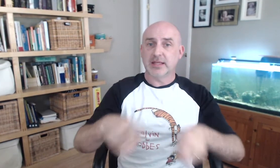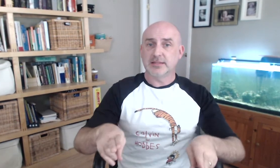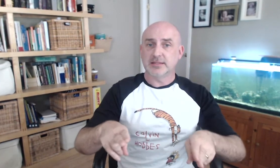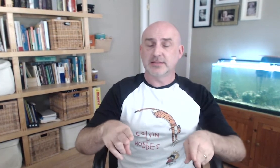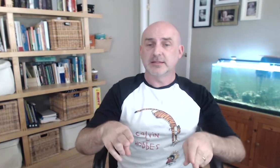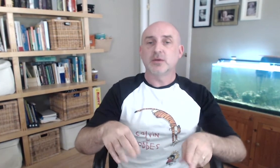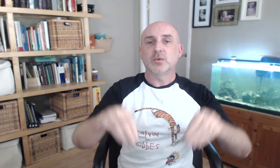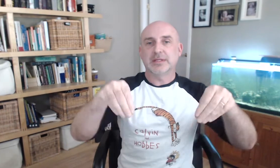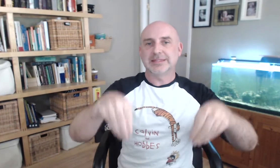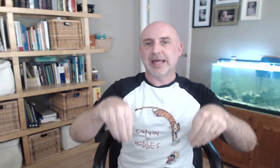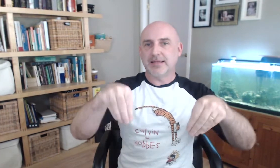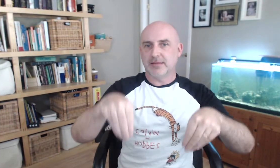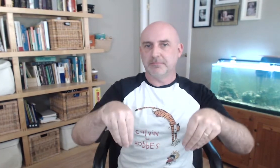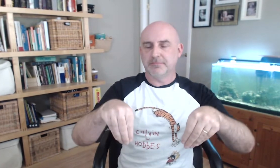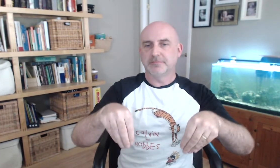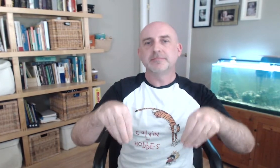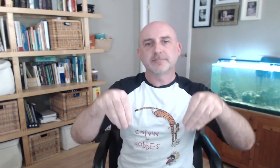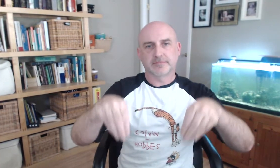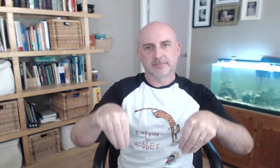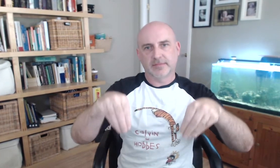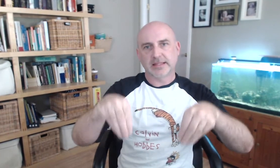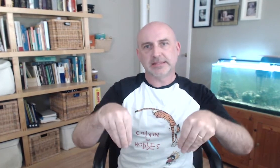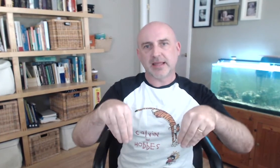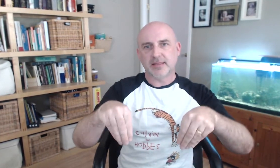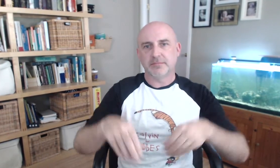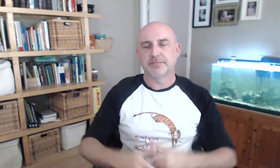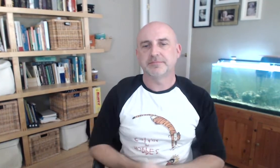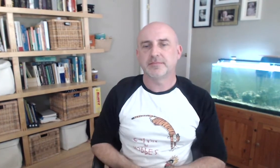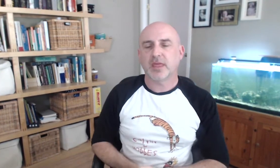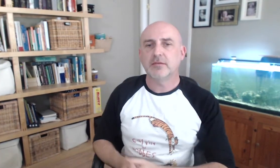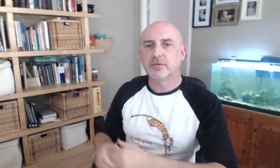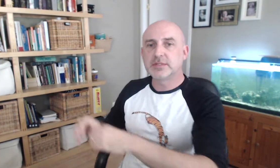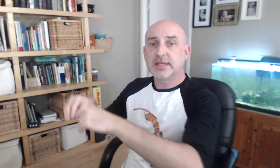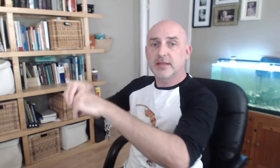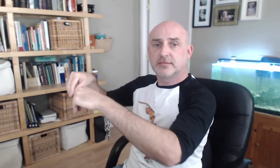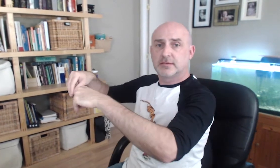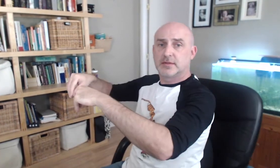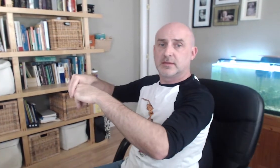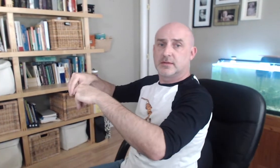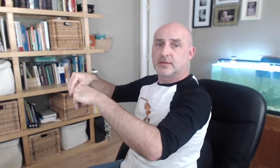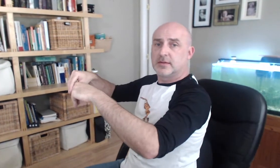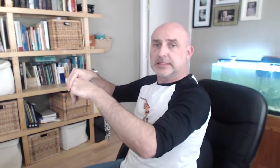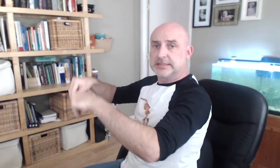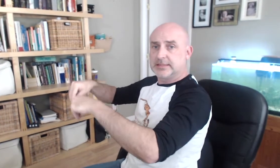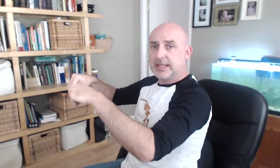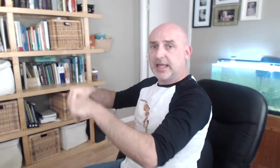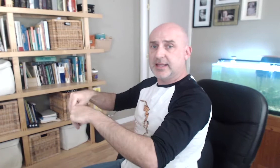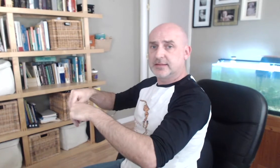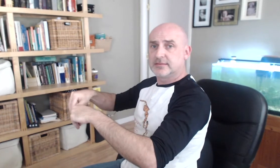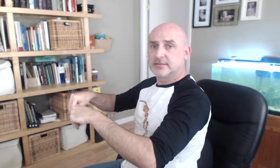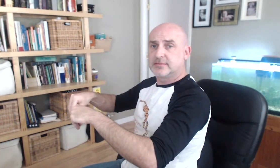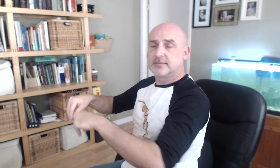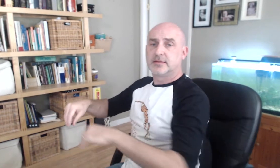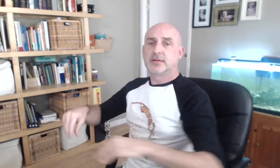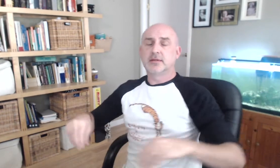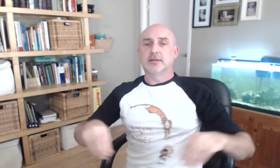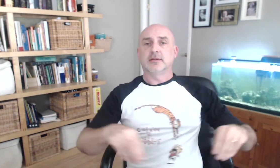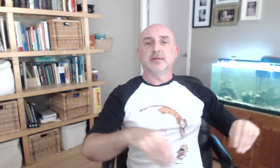eggs. We're going to dye them. Dye them. Okay, from the side, dye. From